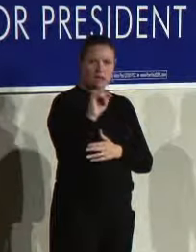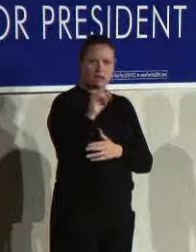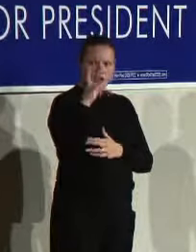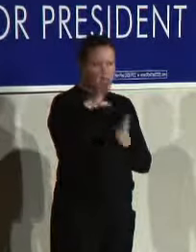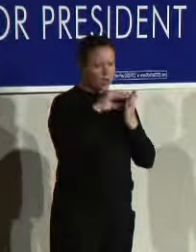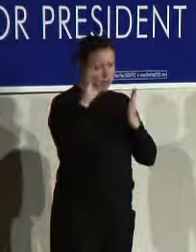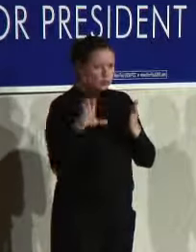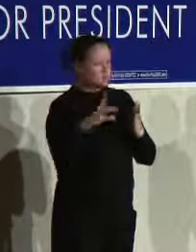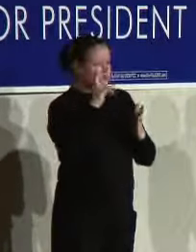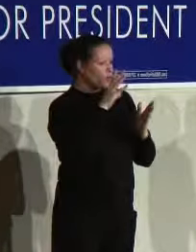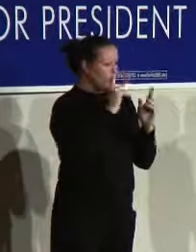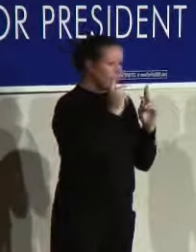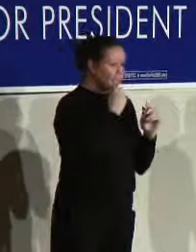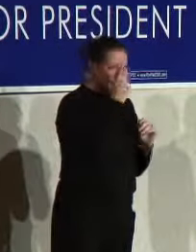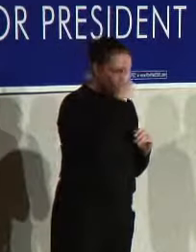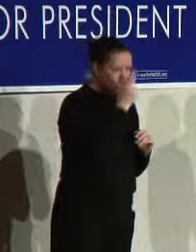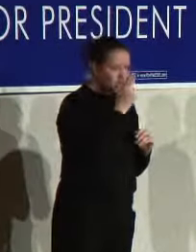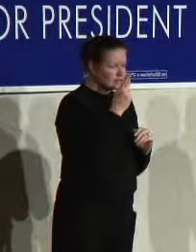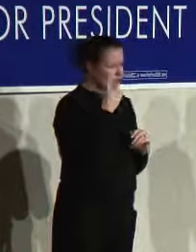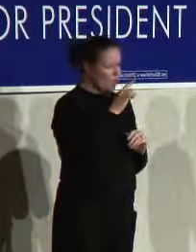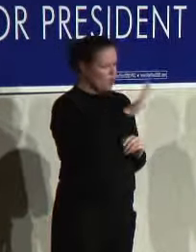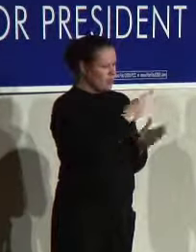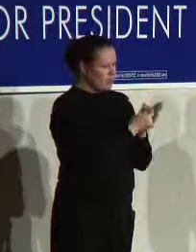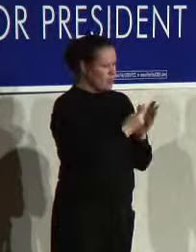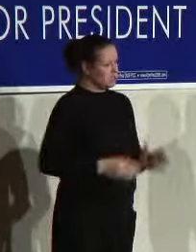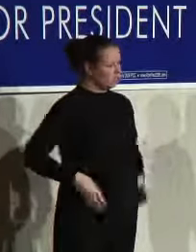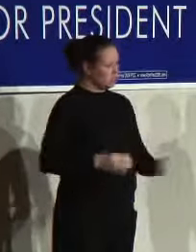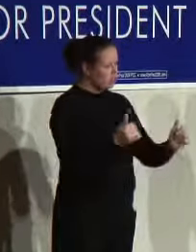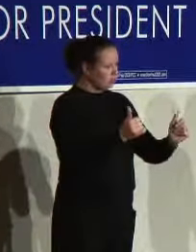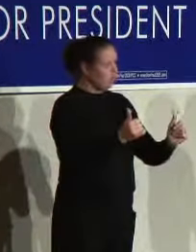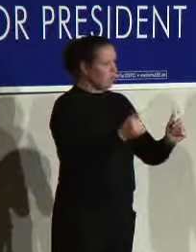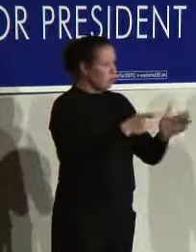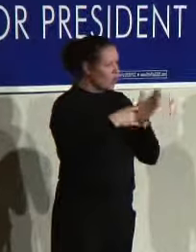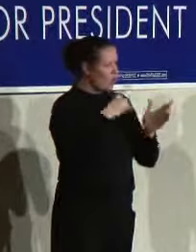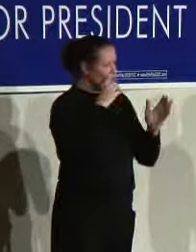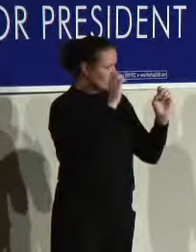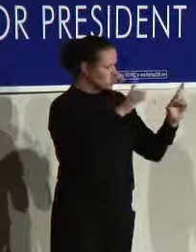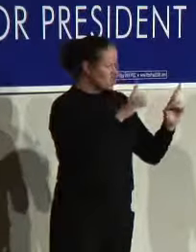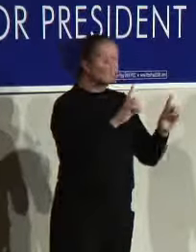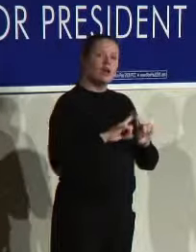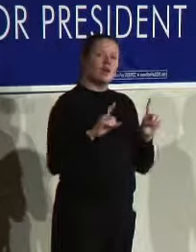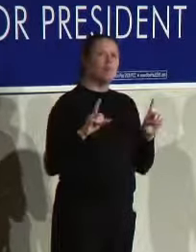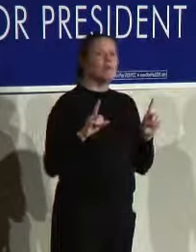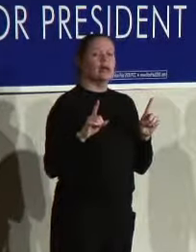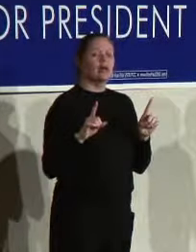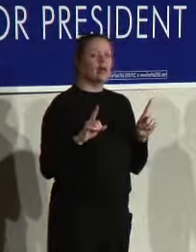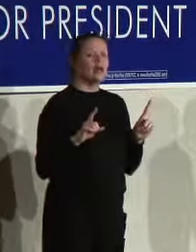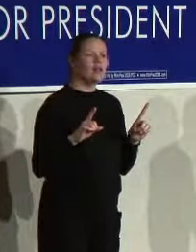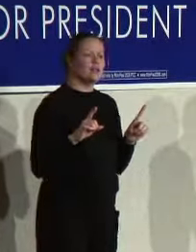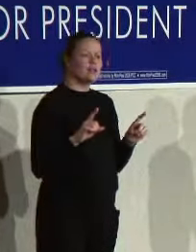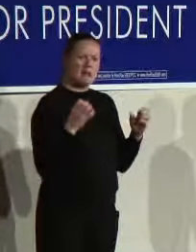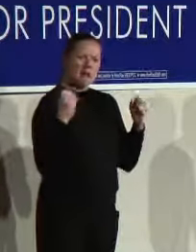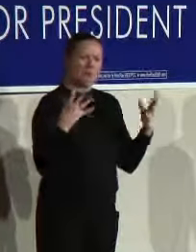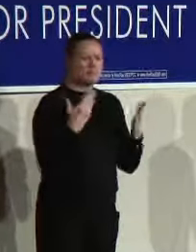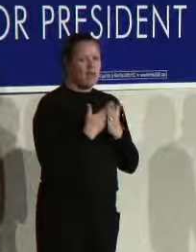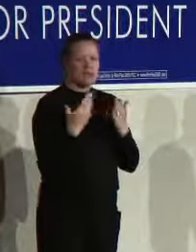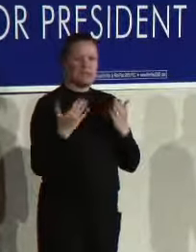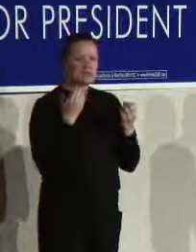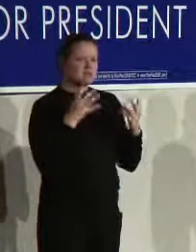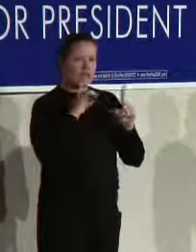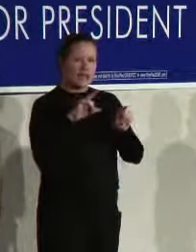students or parents, for the money they spend on education. But there's a lot of things that can be done.